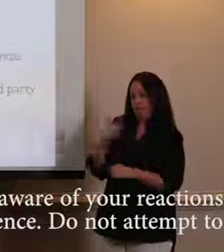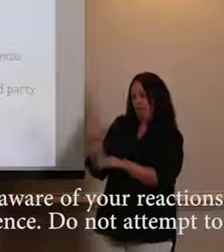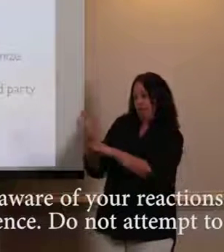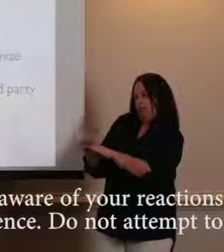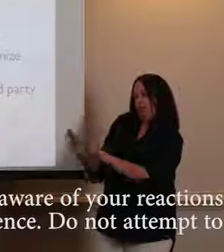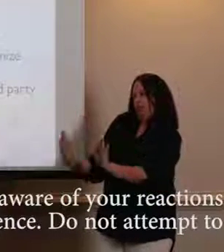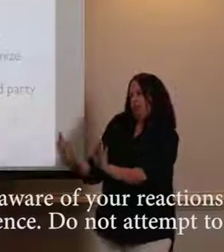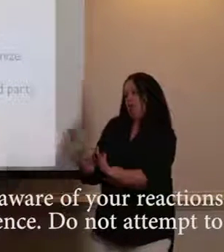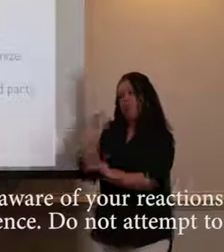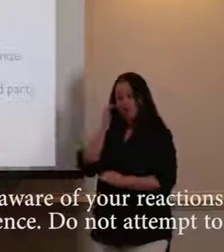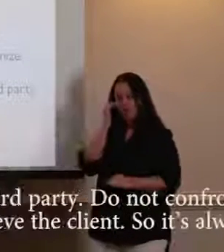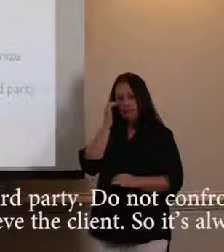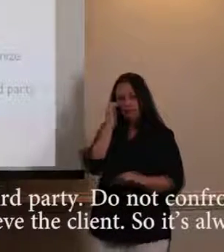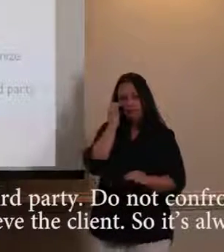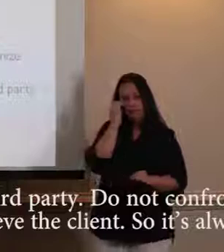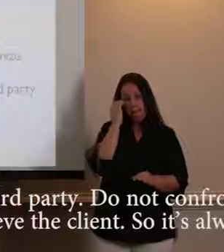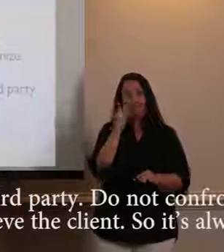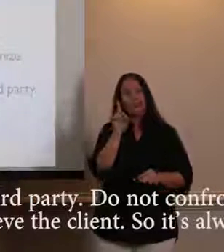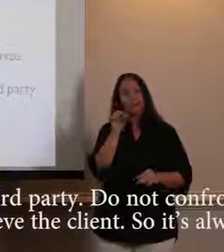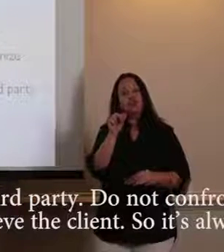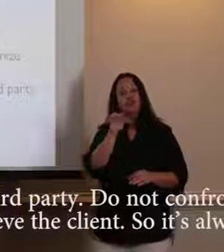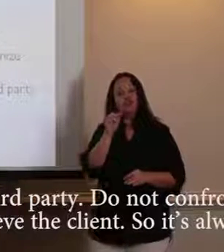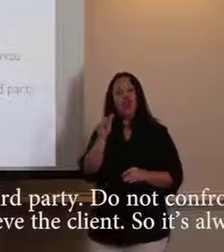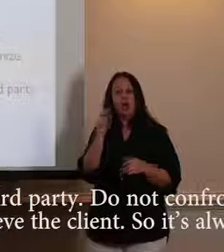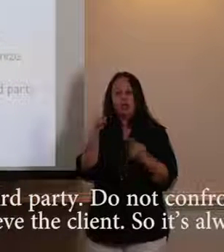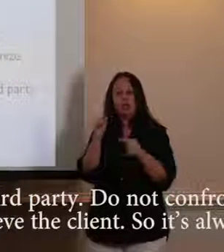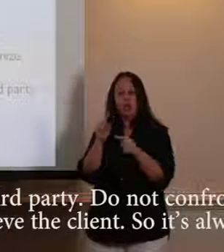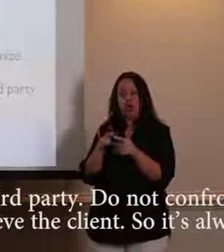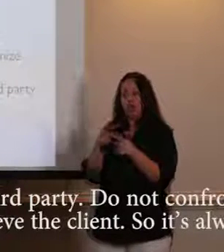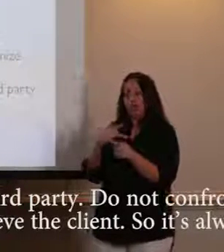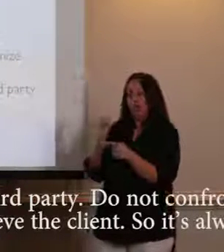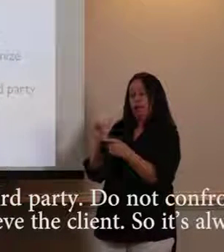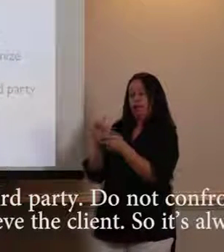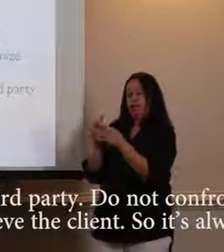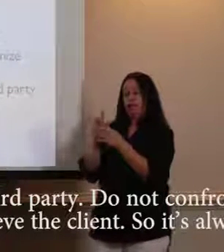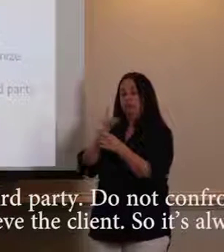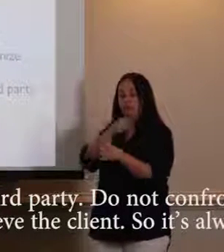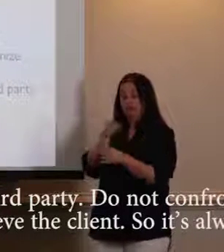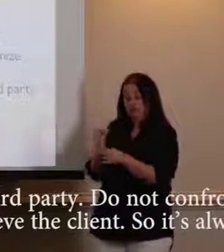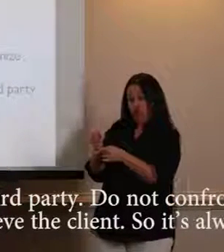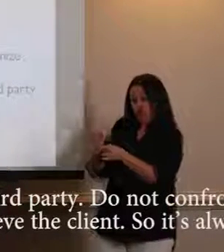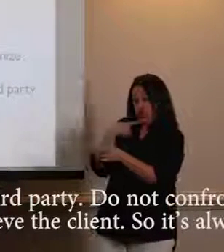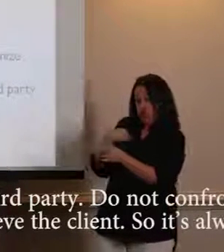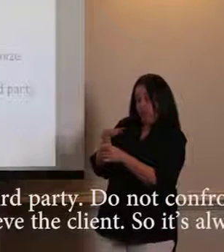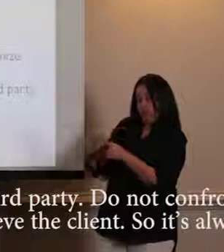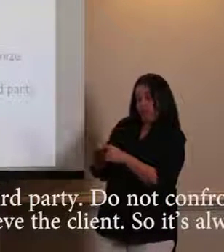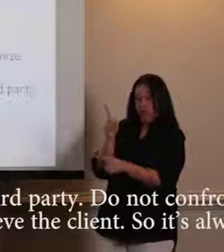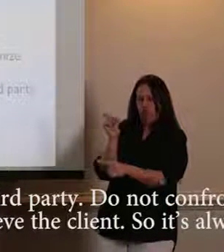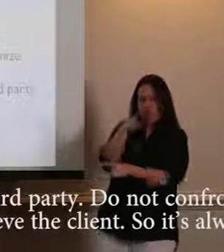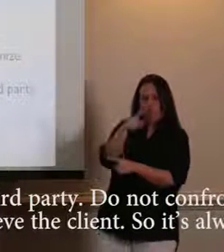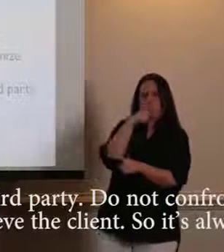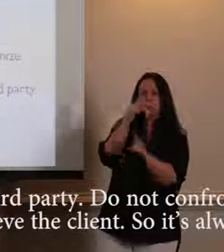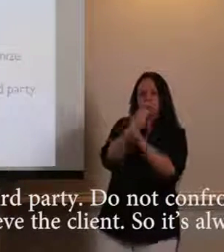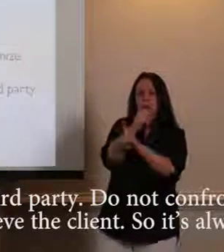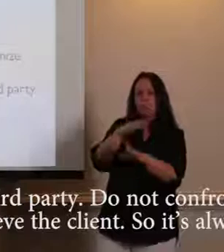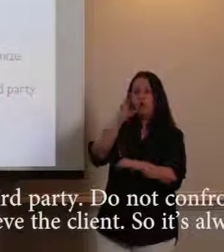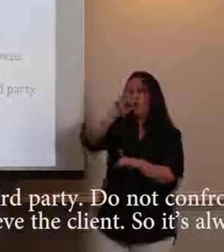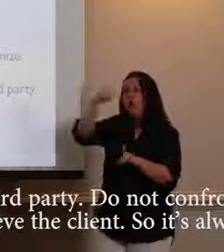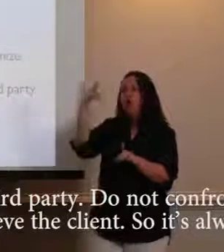Do not attempt to verify with the abuser or a third party. Do not confront the abuser.